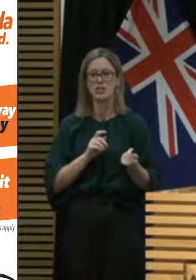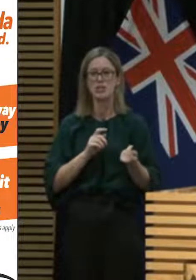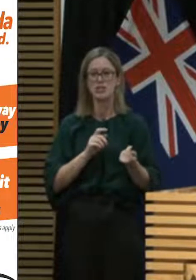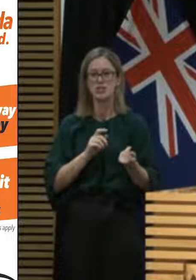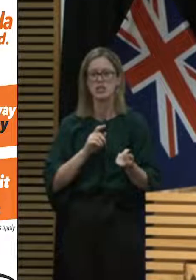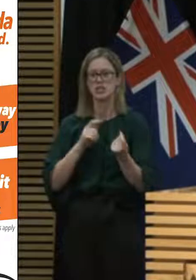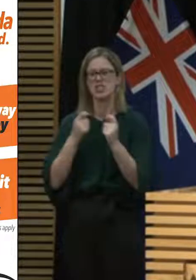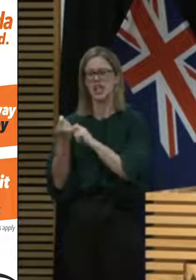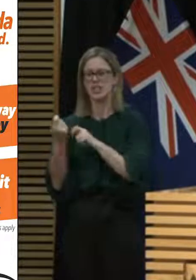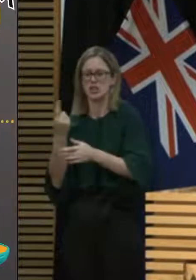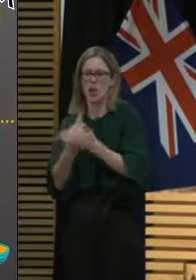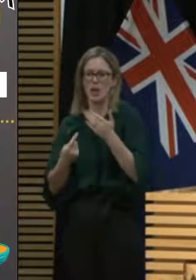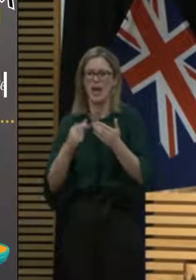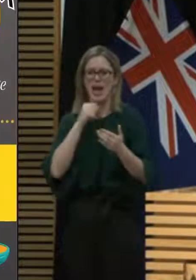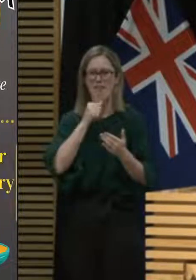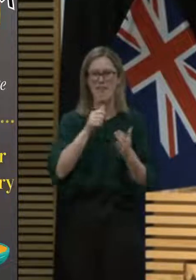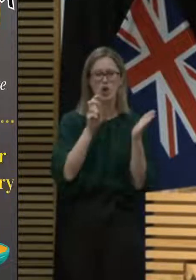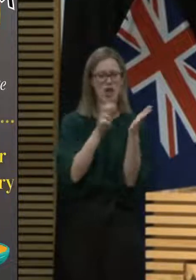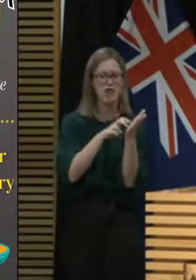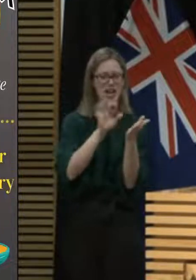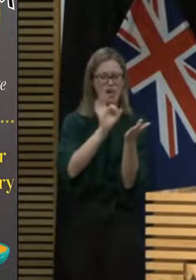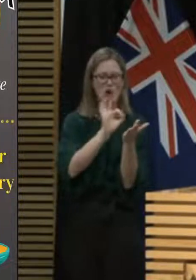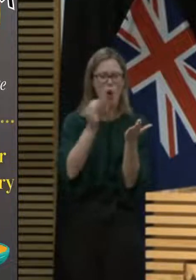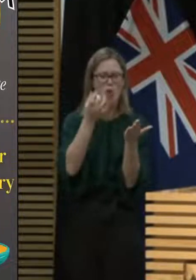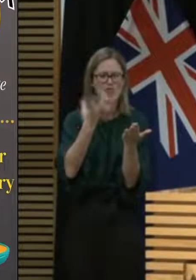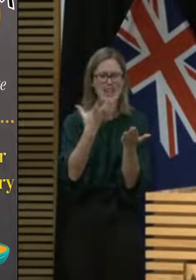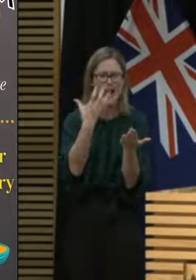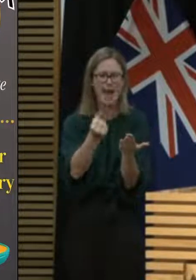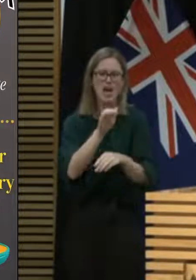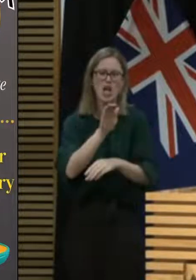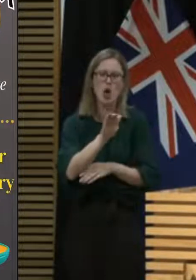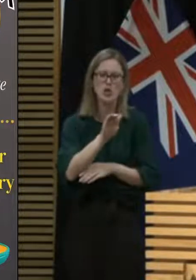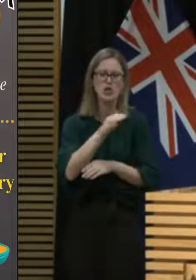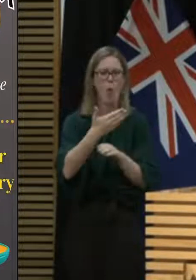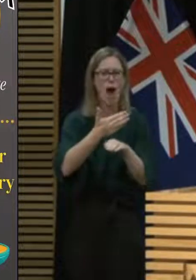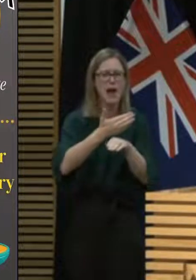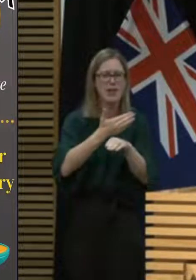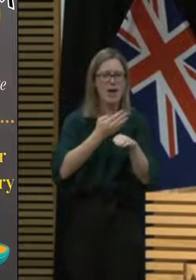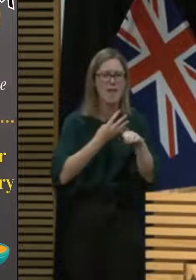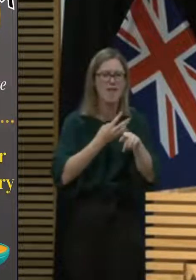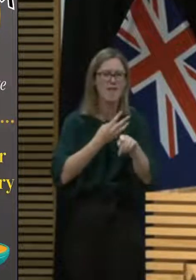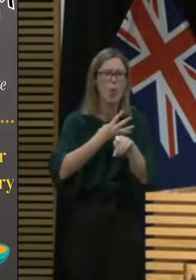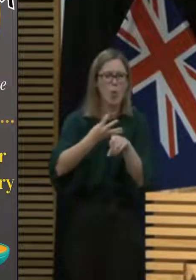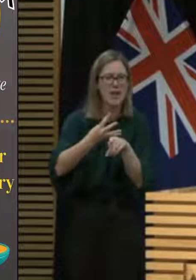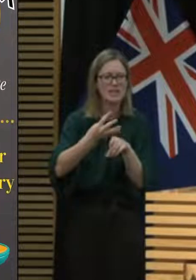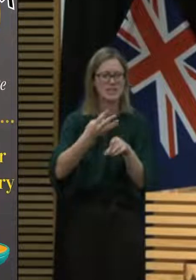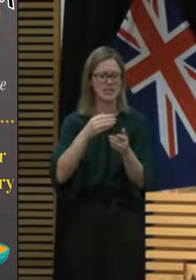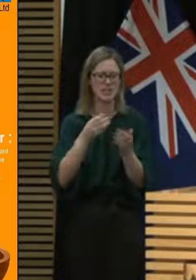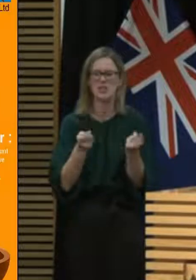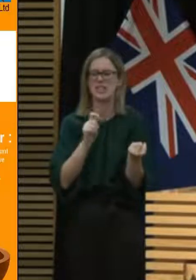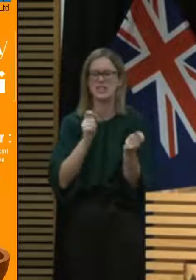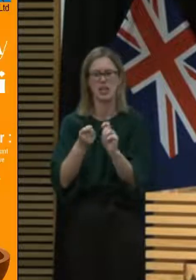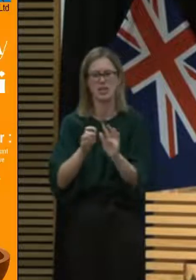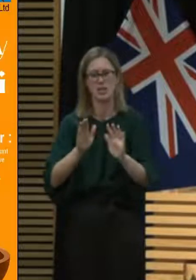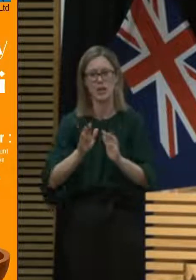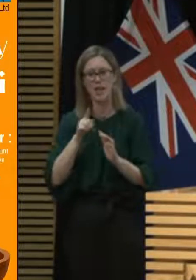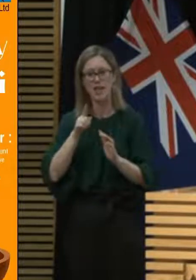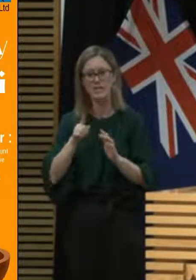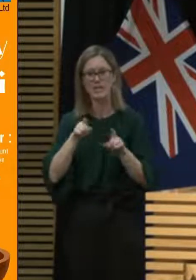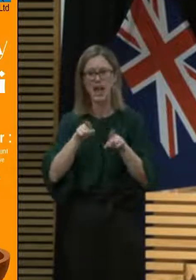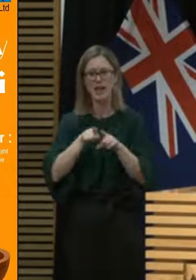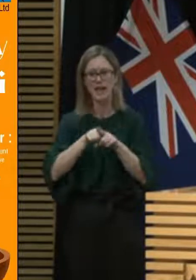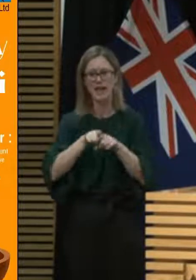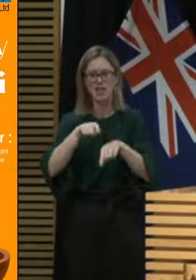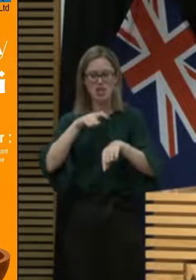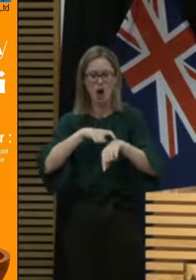notice period, or if that period is shorter than 4 weeks. This will effectively be the start of a countdown. Once the notice